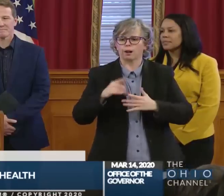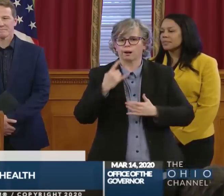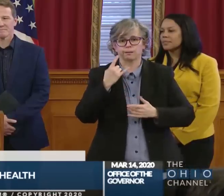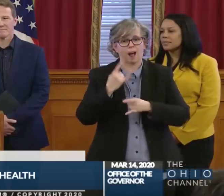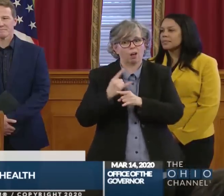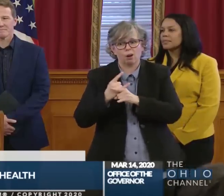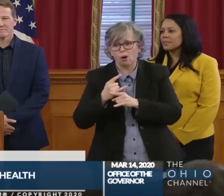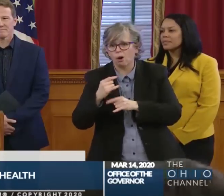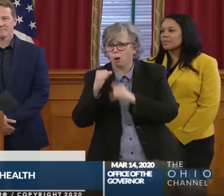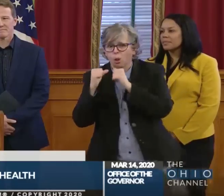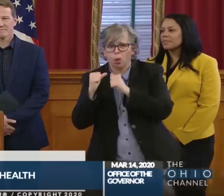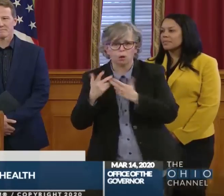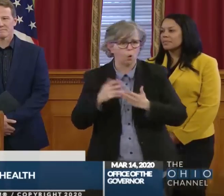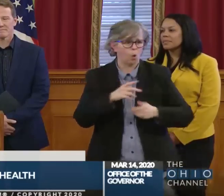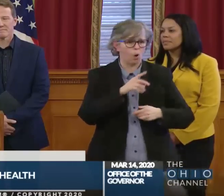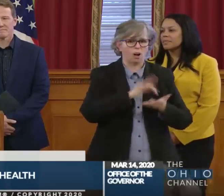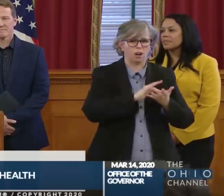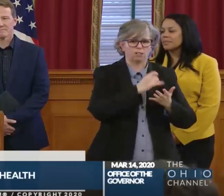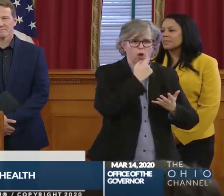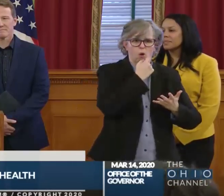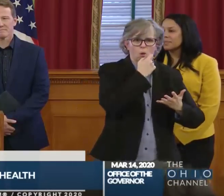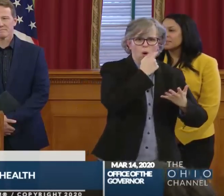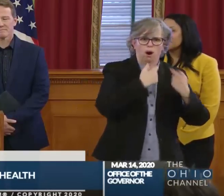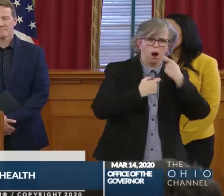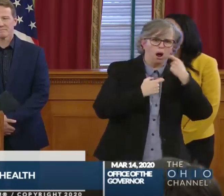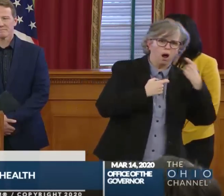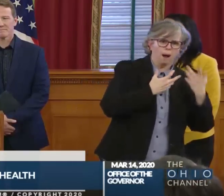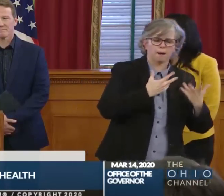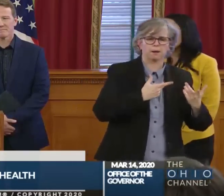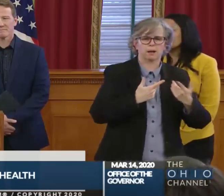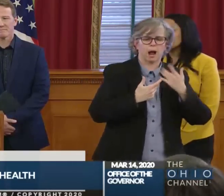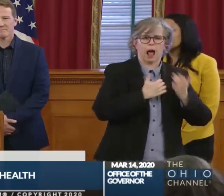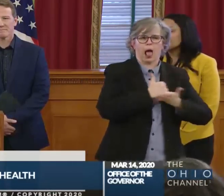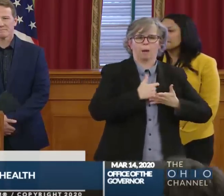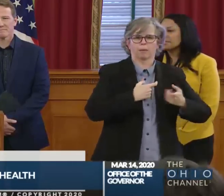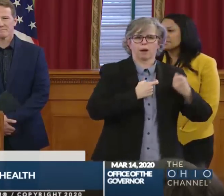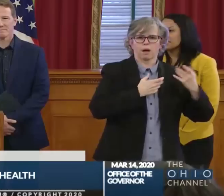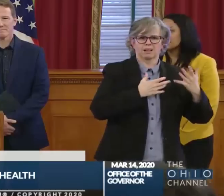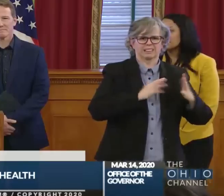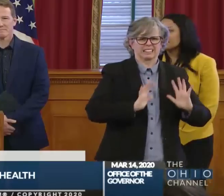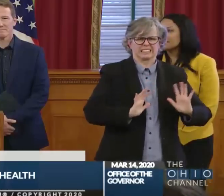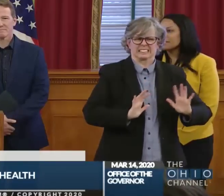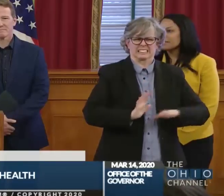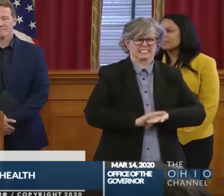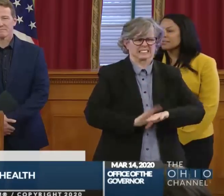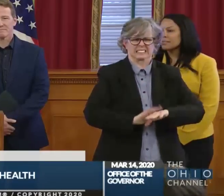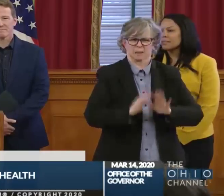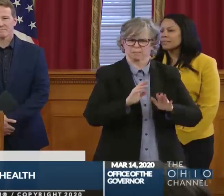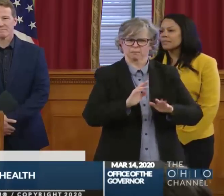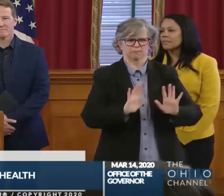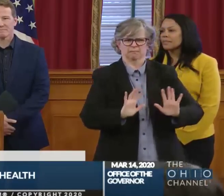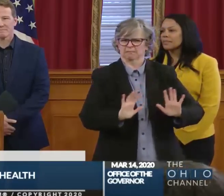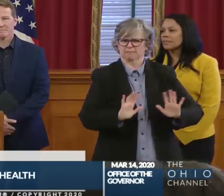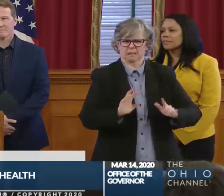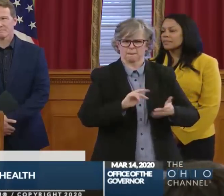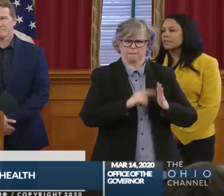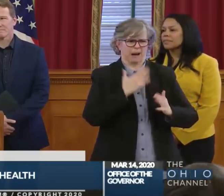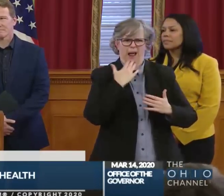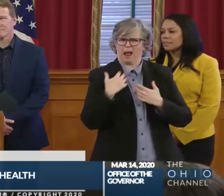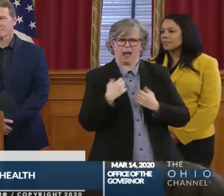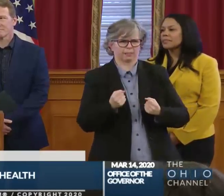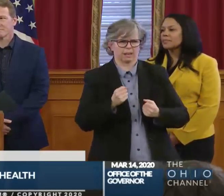more to help manage some of that anxiety and escape a little bit. That's another sign that you're not headed in the right direction